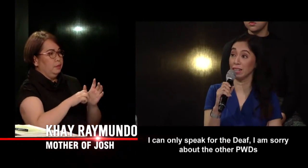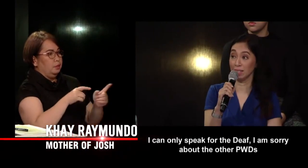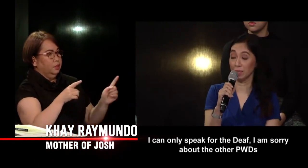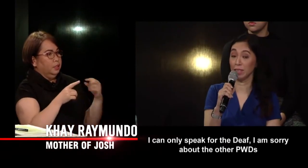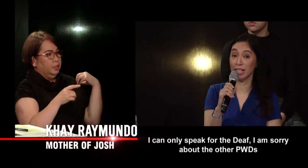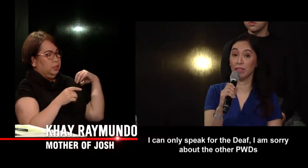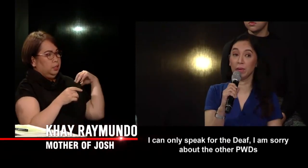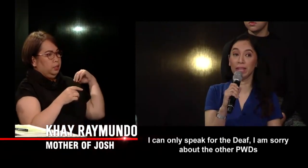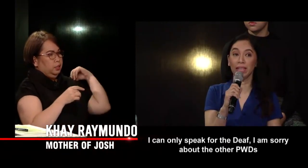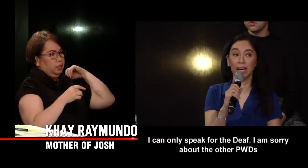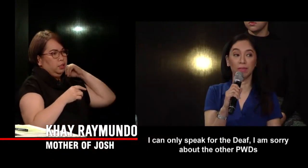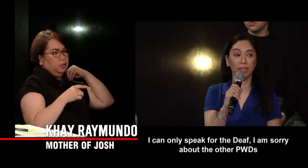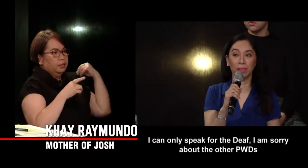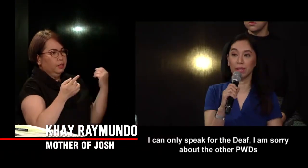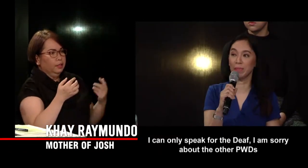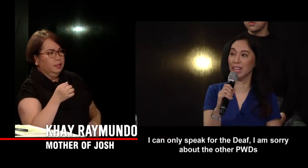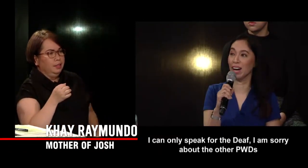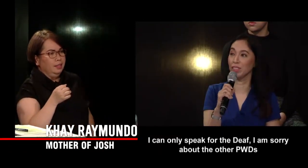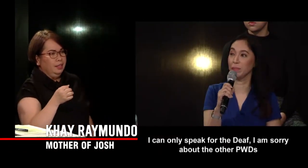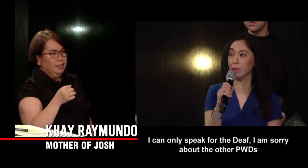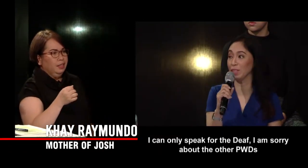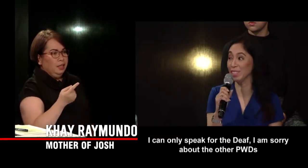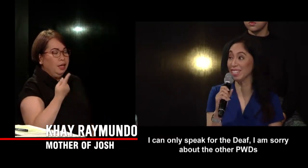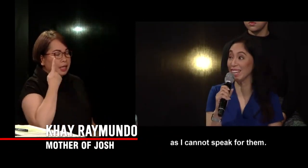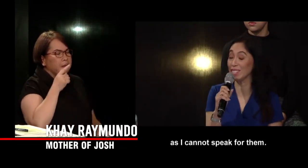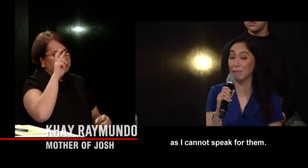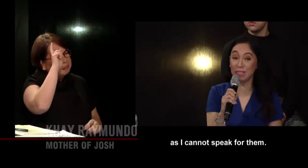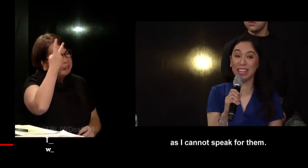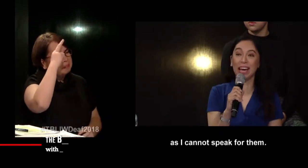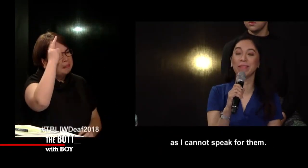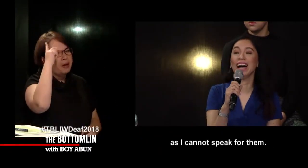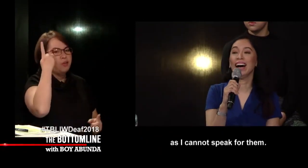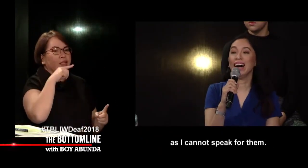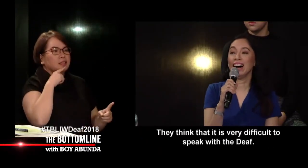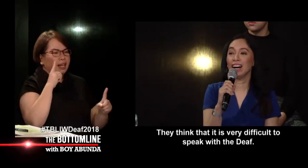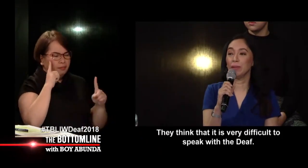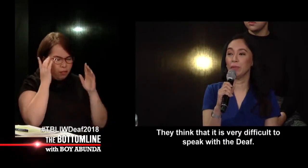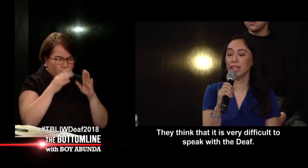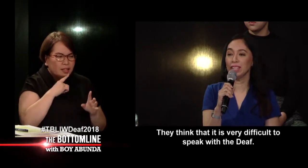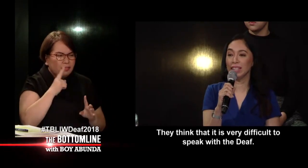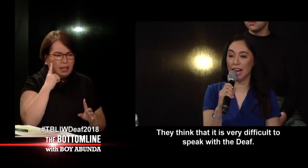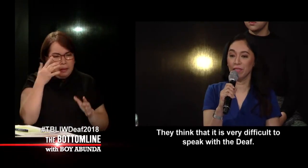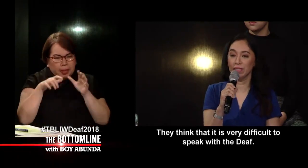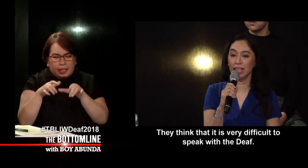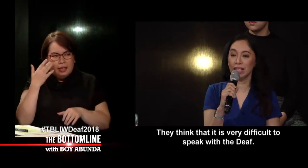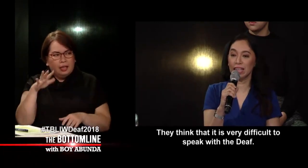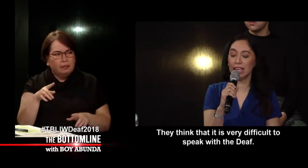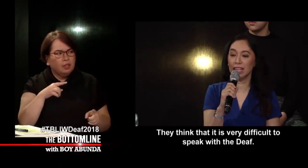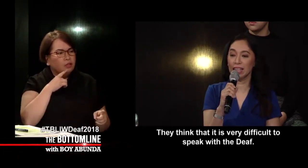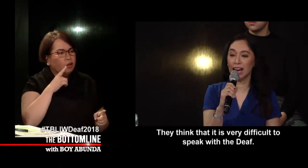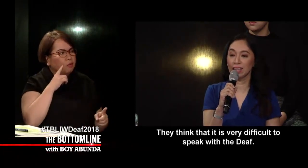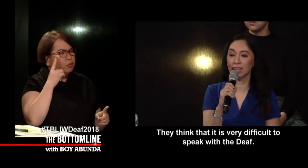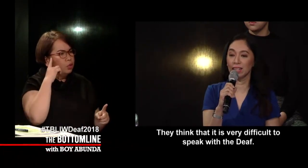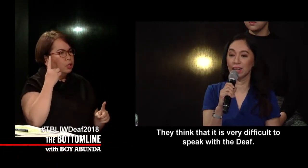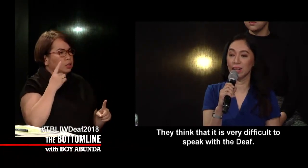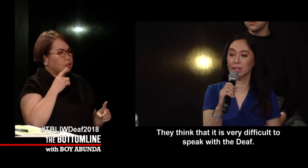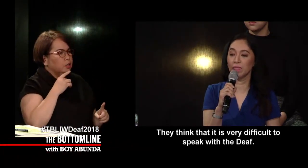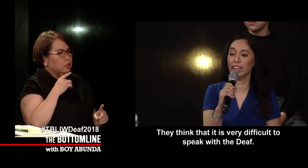for deaf only, I'm sorry about the other PWDs, I cannot speak for them. With deaf, they think